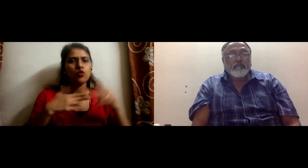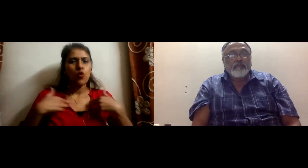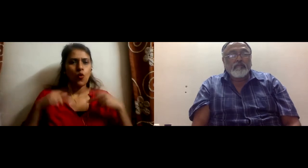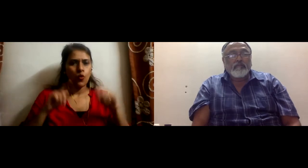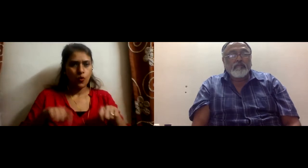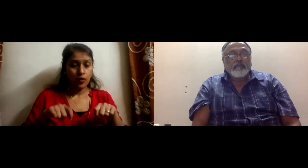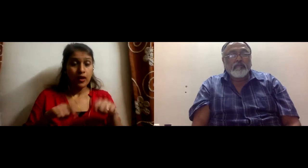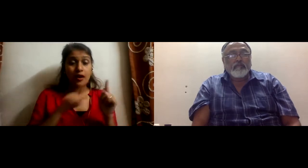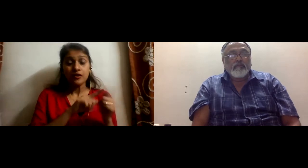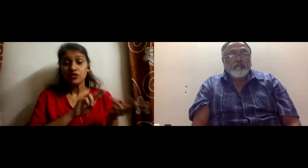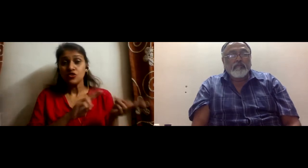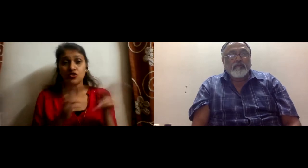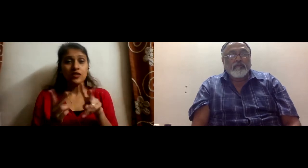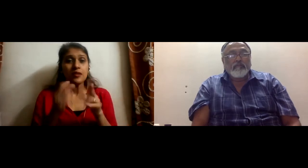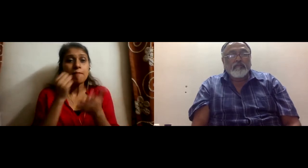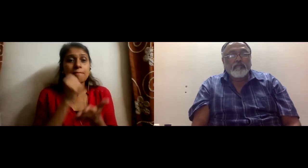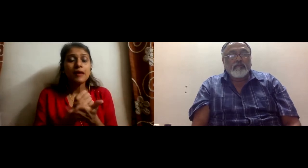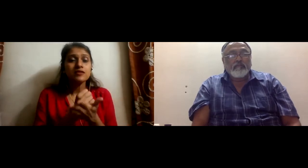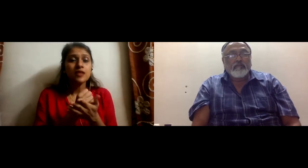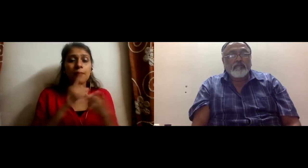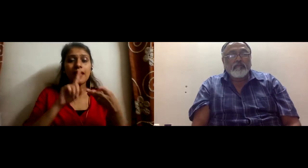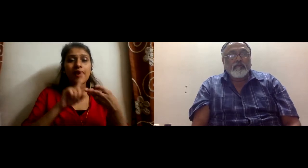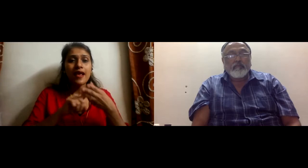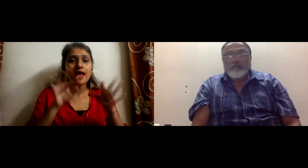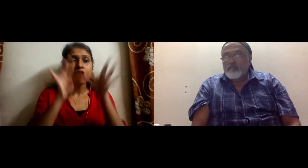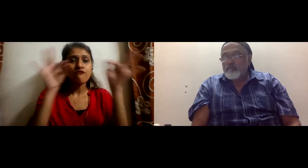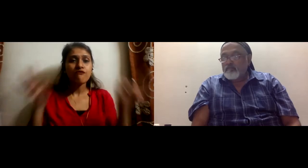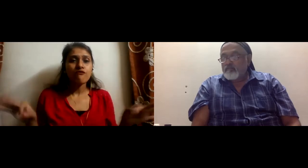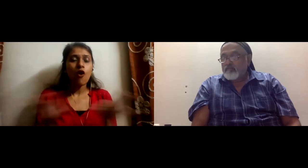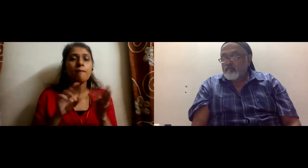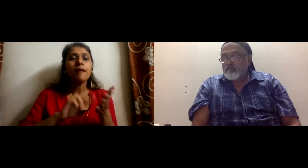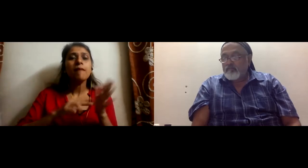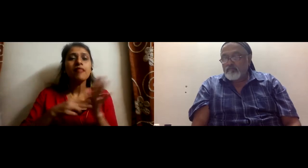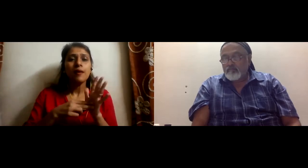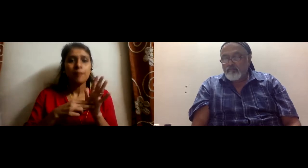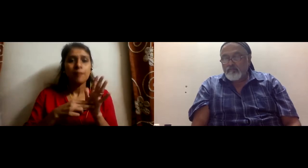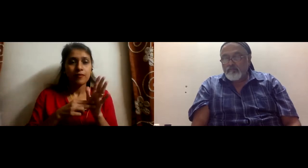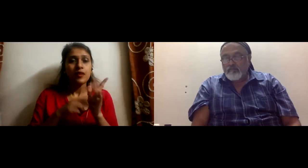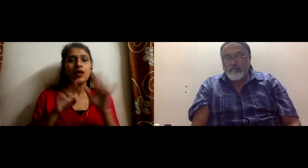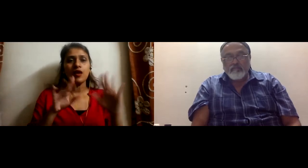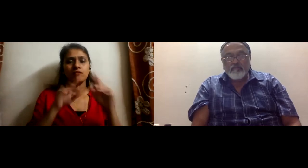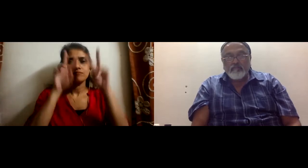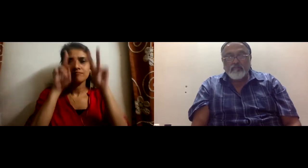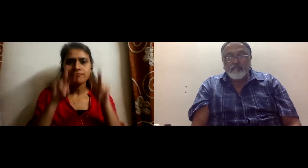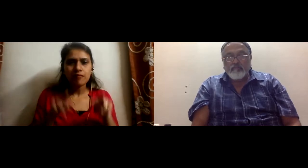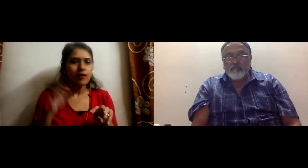e-format. When I say e-format, not the e-code concept of scanned copies, but some documents